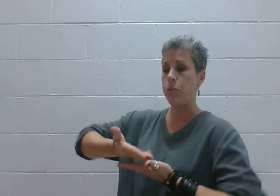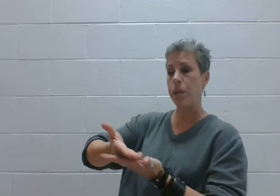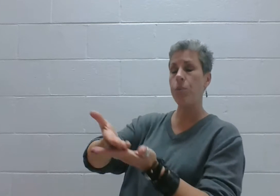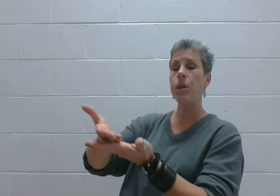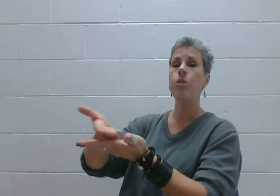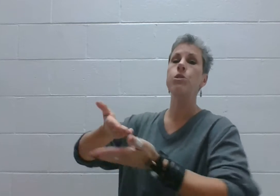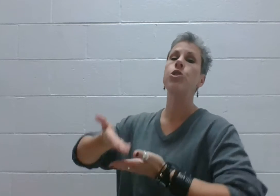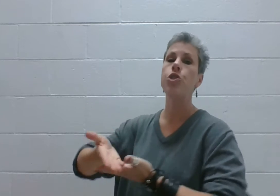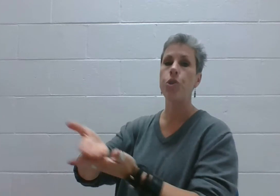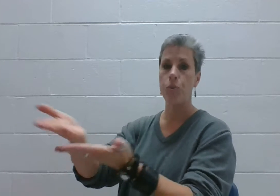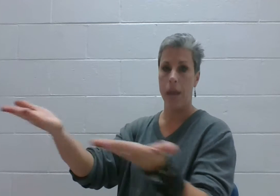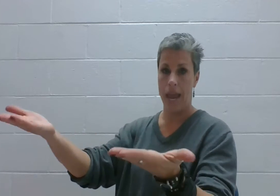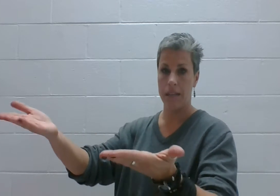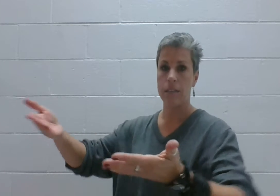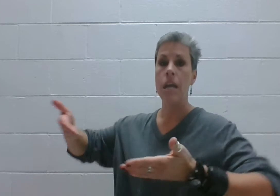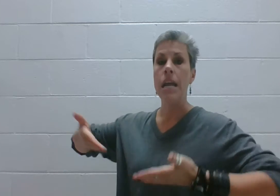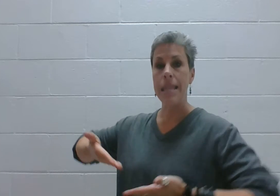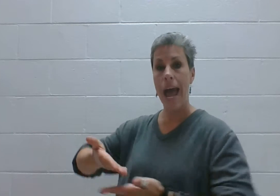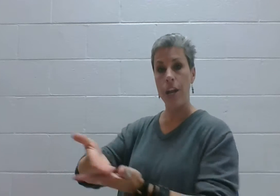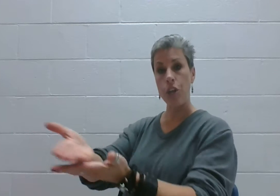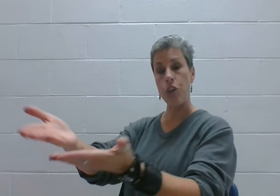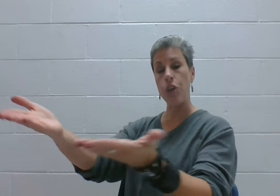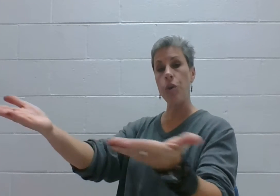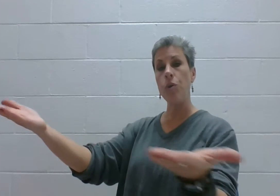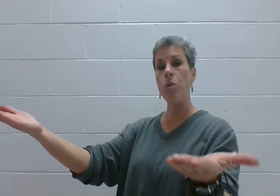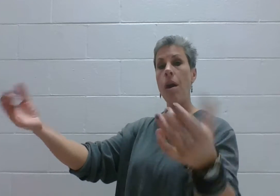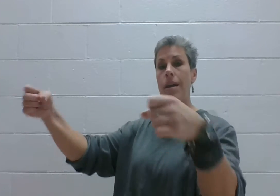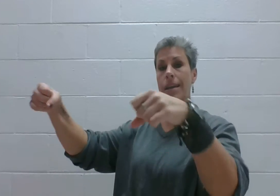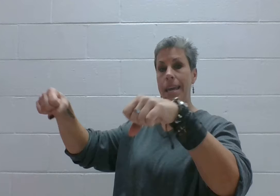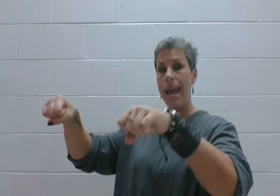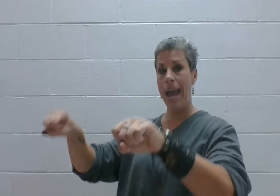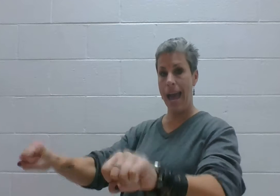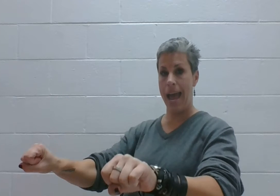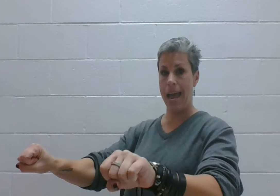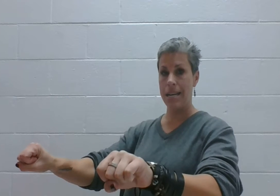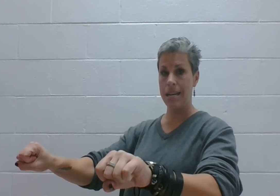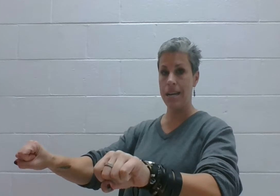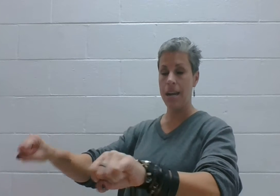here we're going to use two hands. That you can